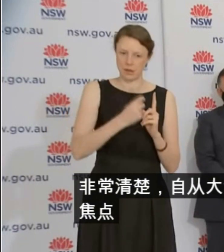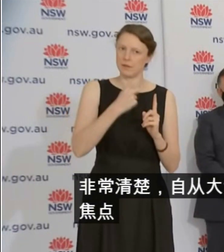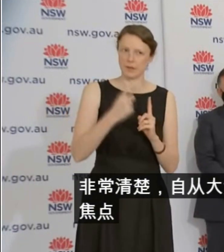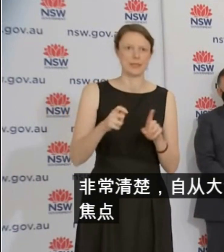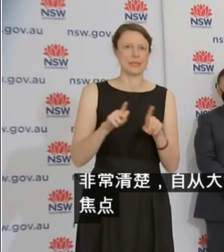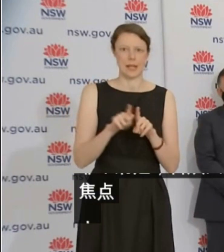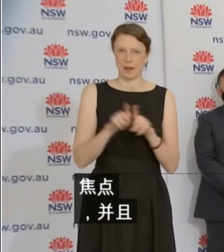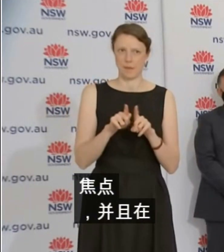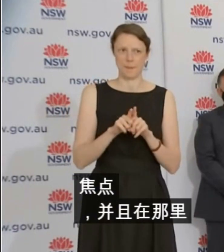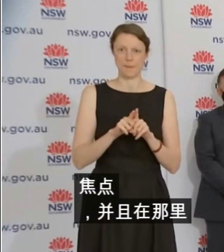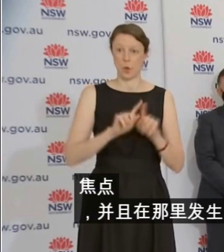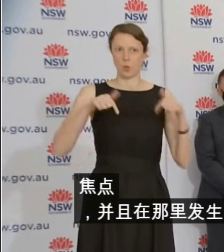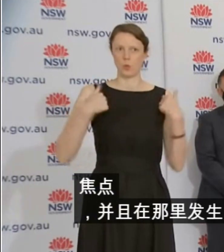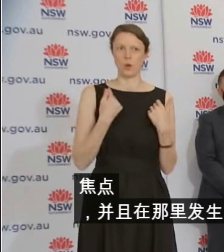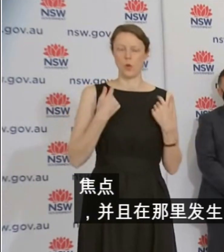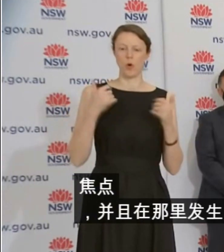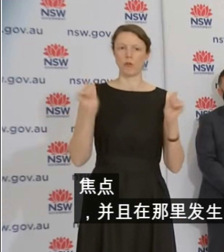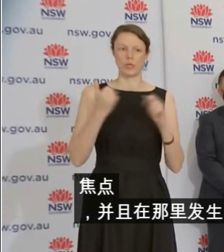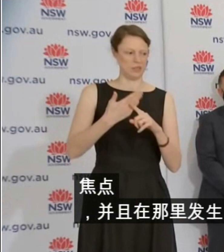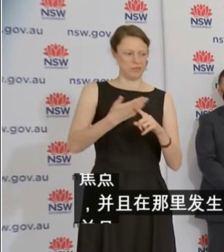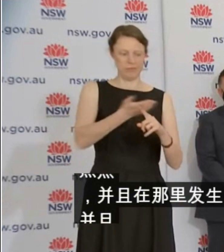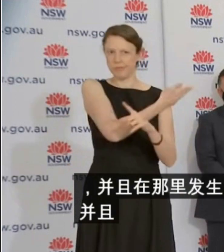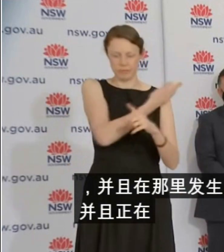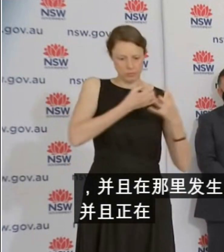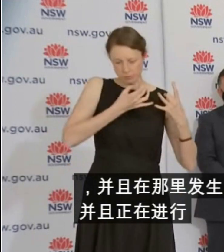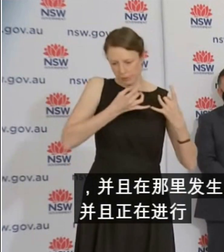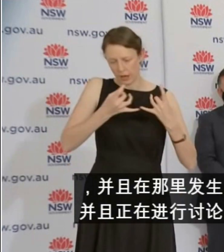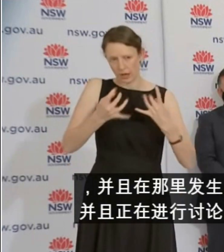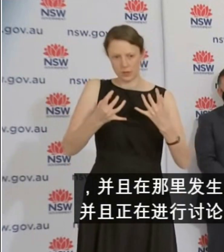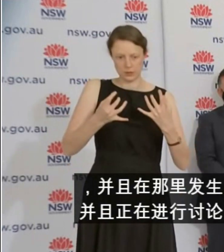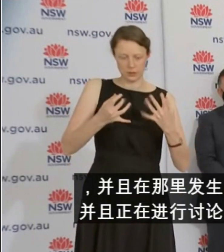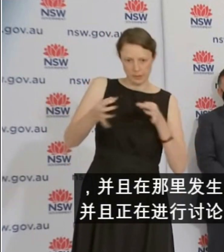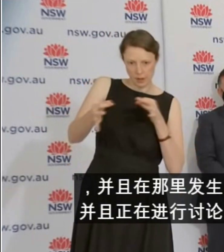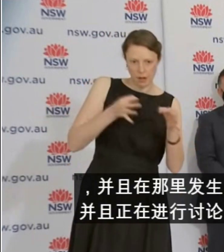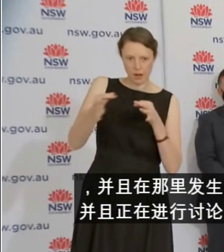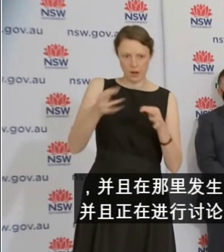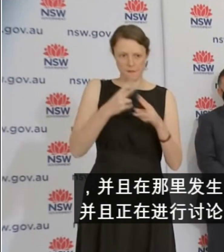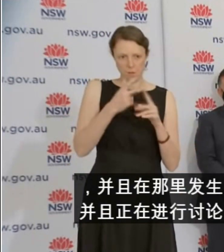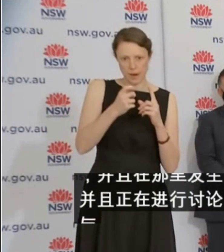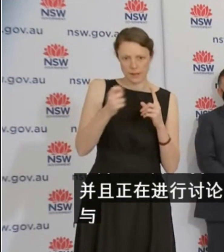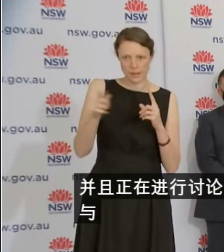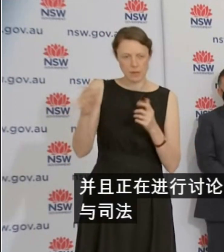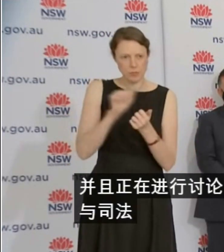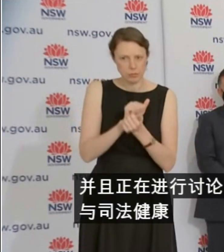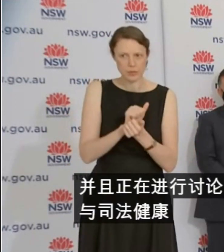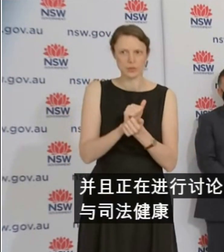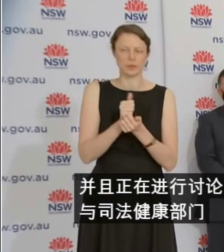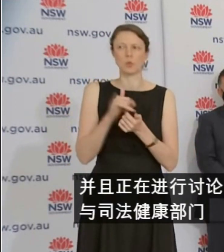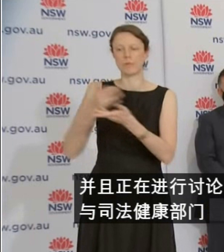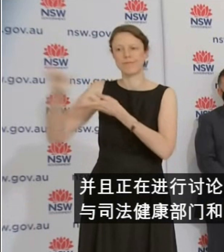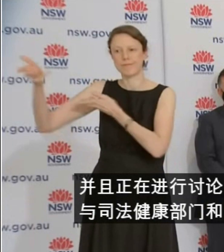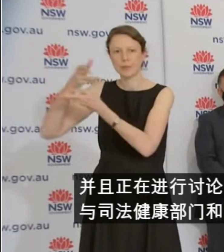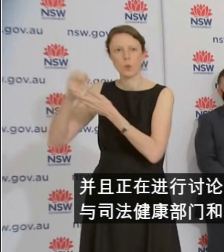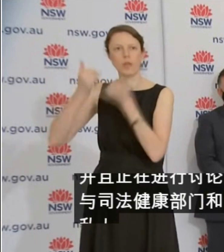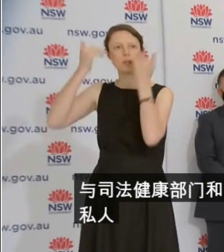in the pandemic, and a lot of preparedness happening in that, and discussions that are ongoing with corrections, with Justice